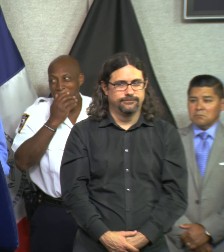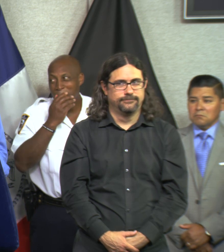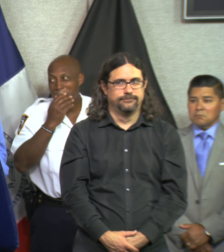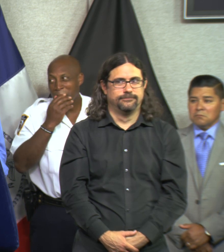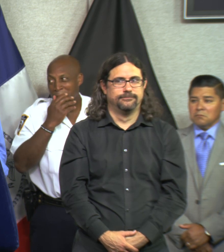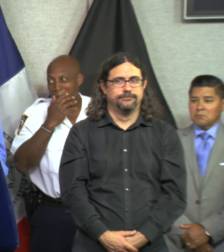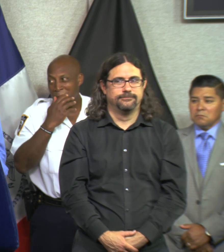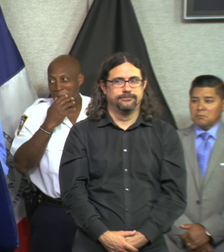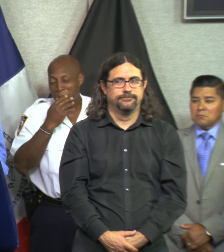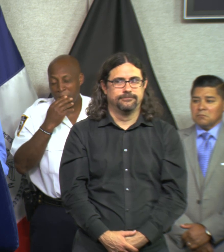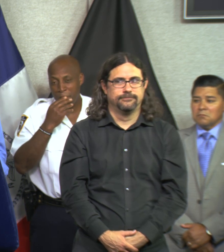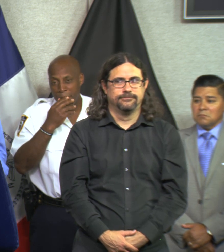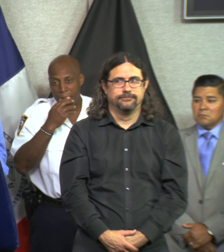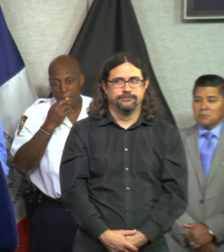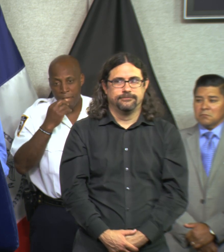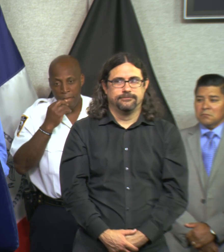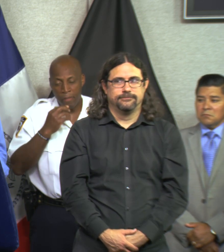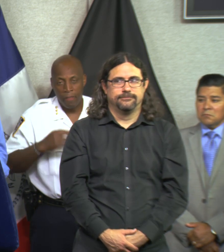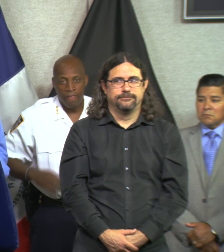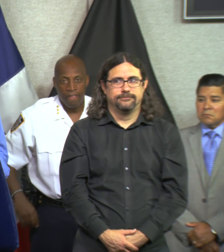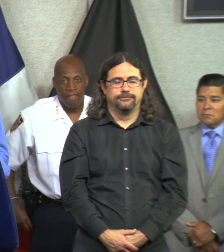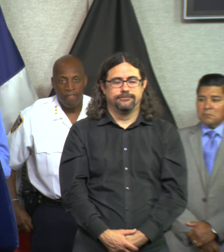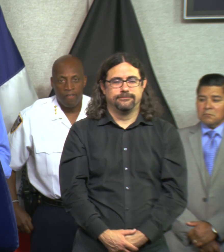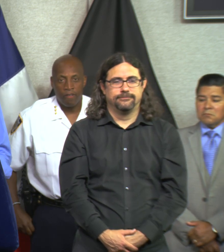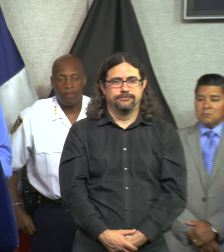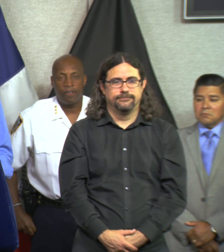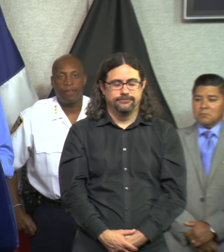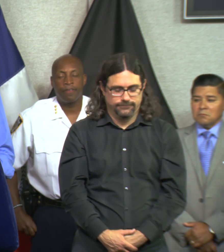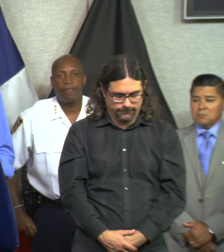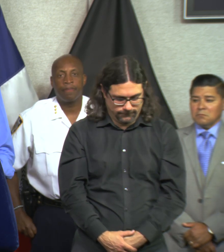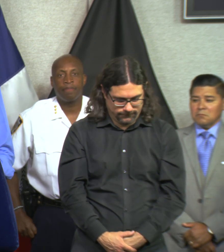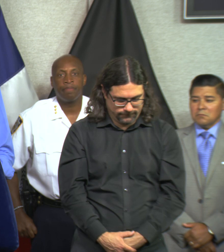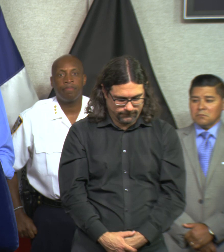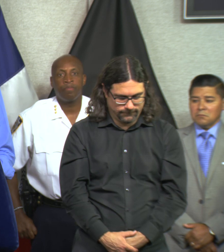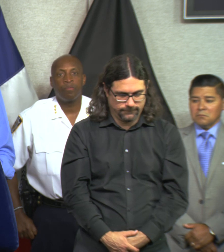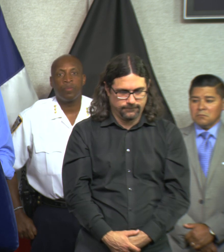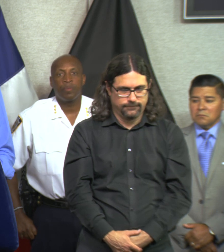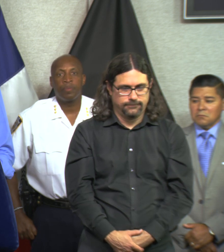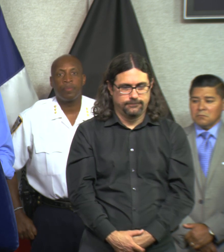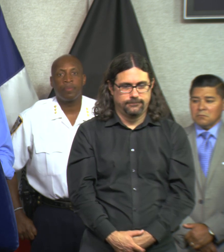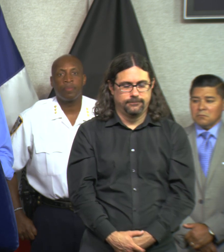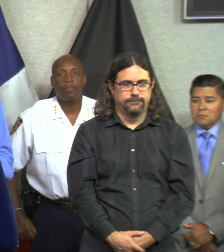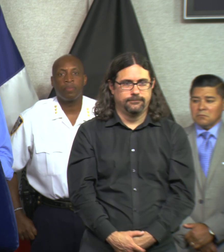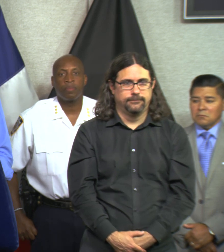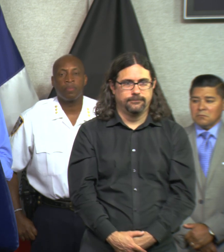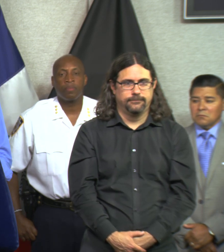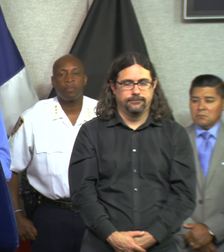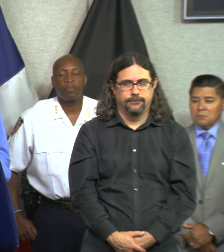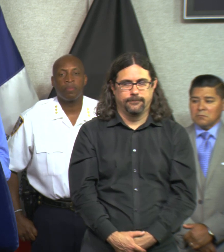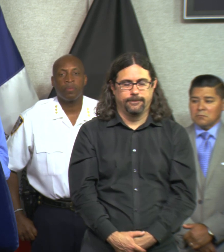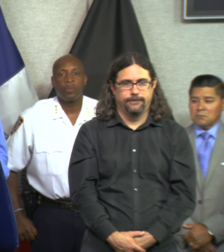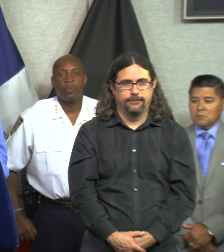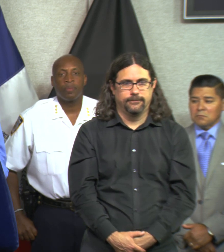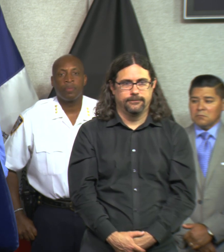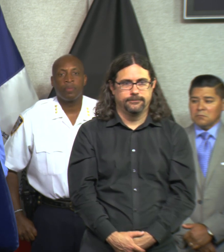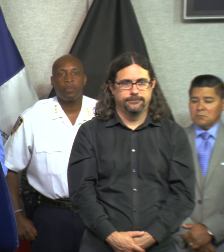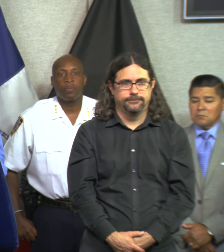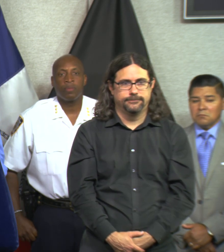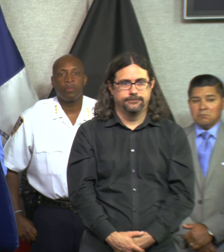y manténganse frescos, cuiden a sus vecinos y llamen